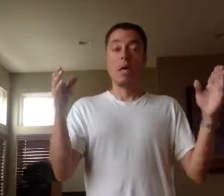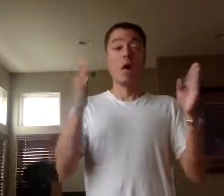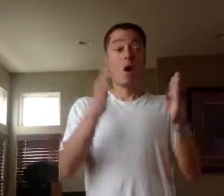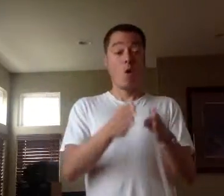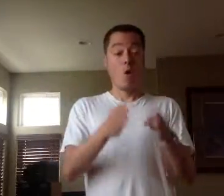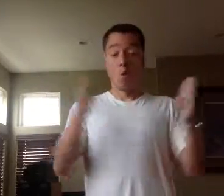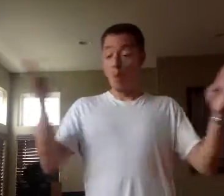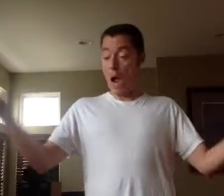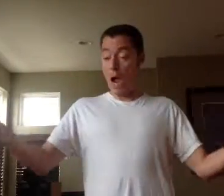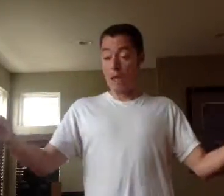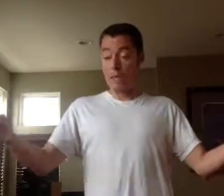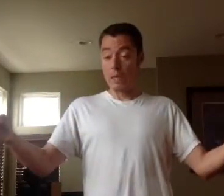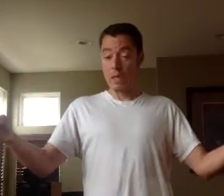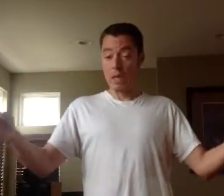wide, narrow,